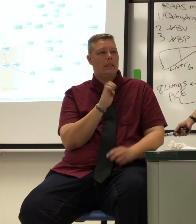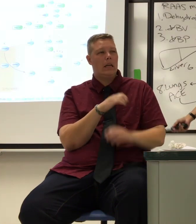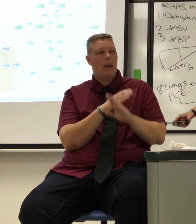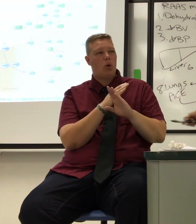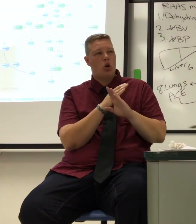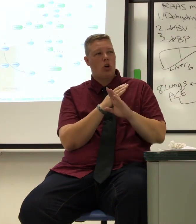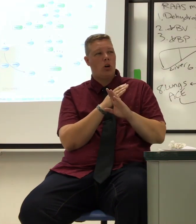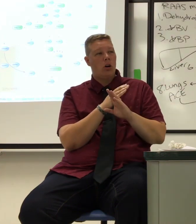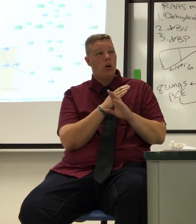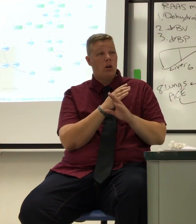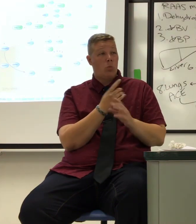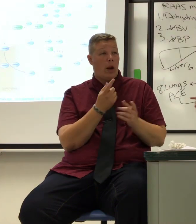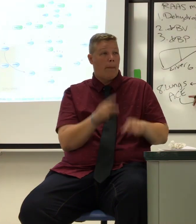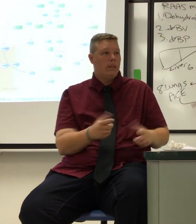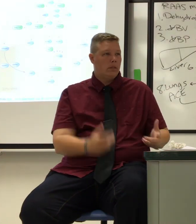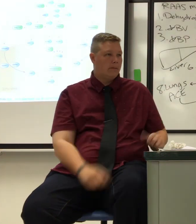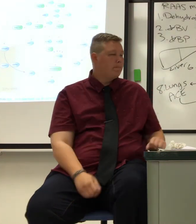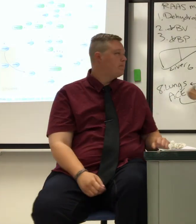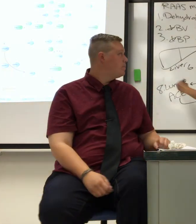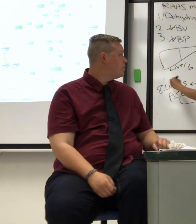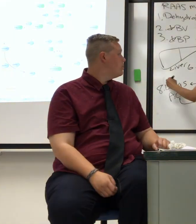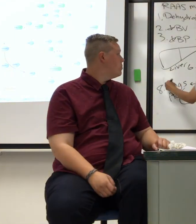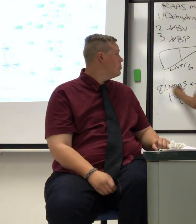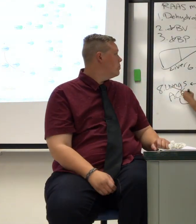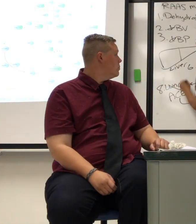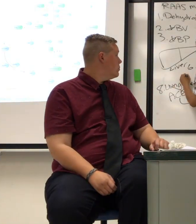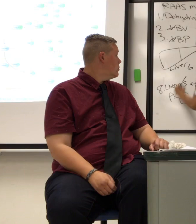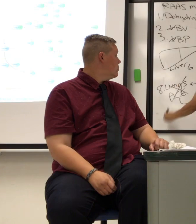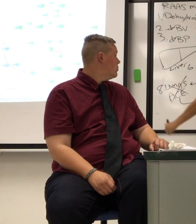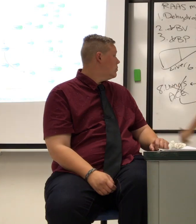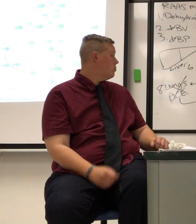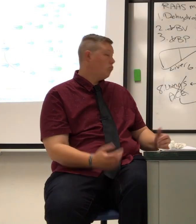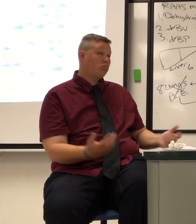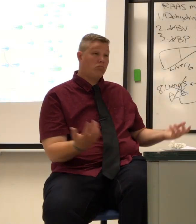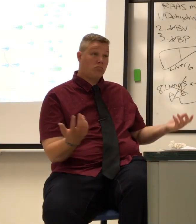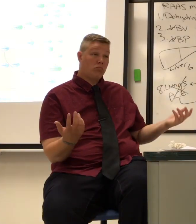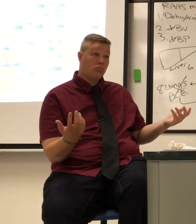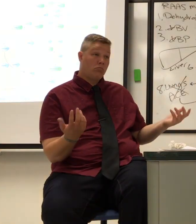Well, what does it do? What if you get rid of that?